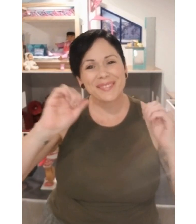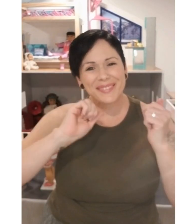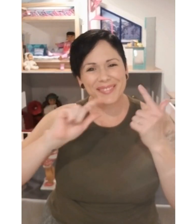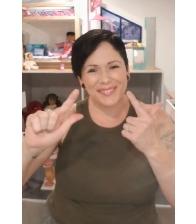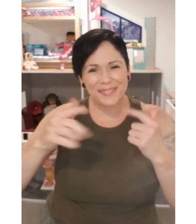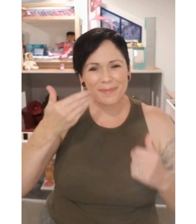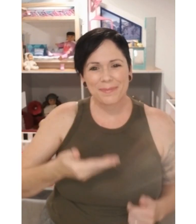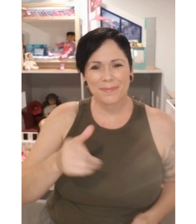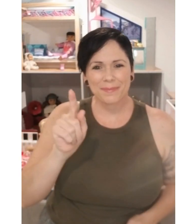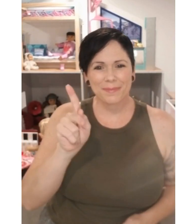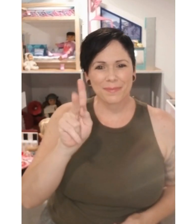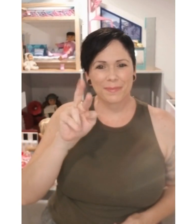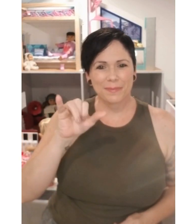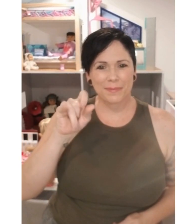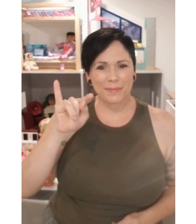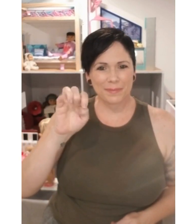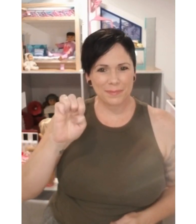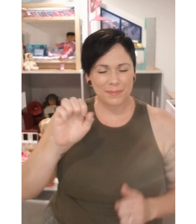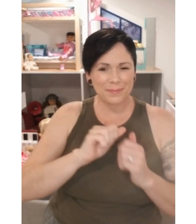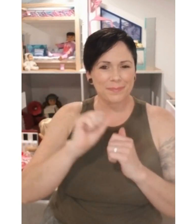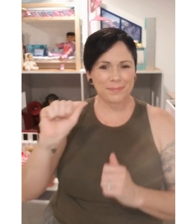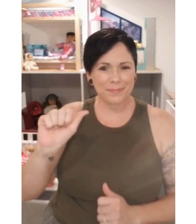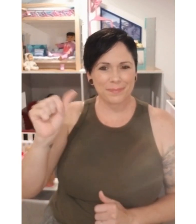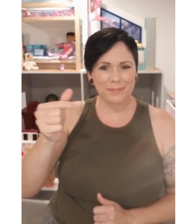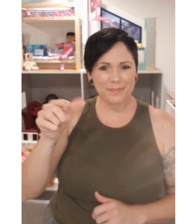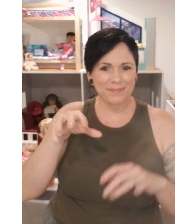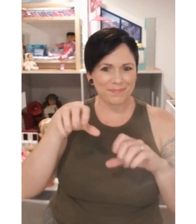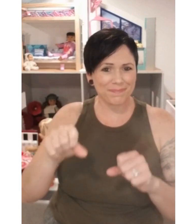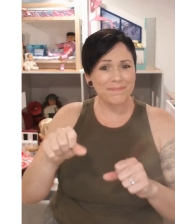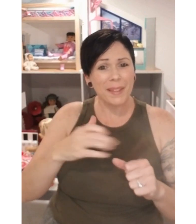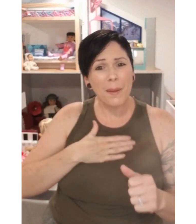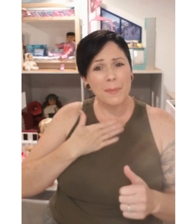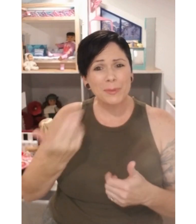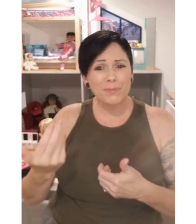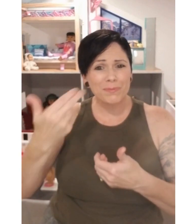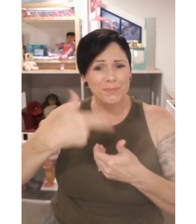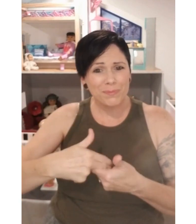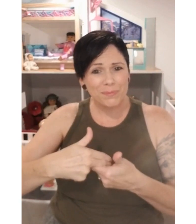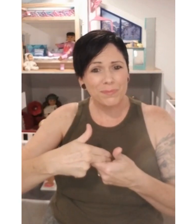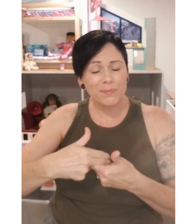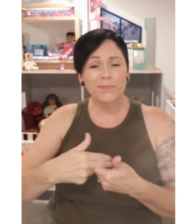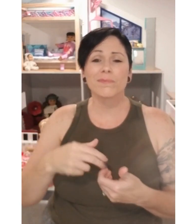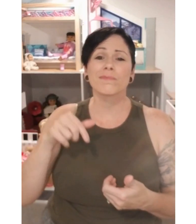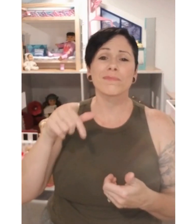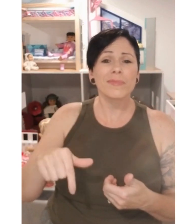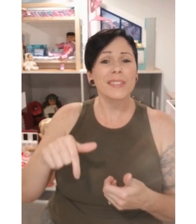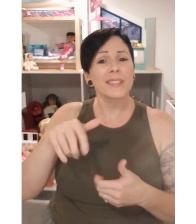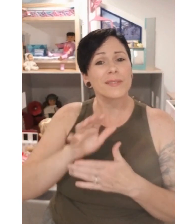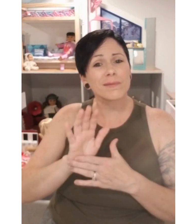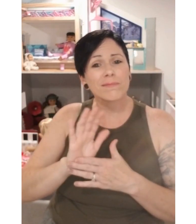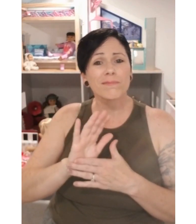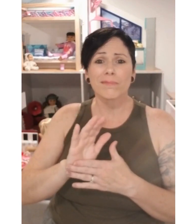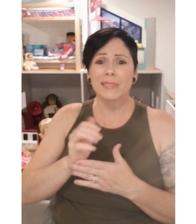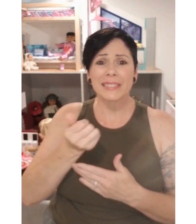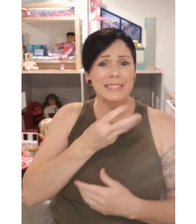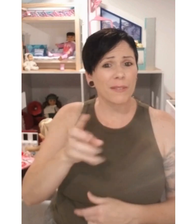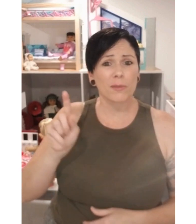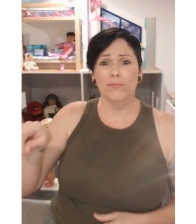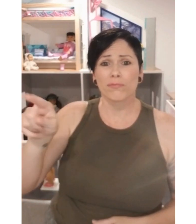Hello, everyone. It's Kristie with AG Takes Over. Glad you're here. This is actually a pretty requested